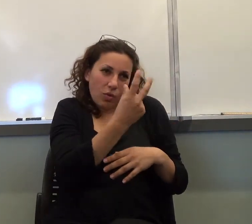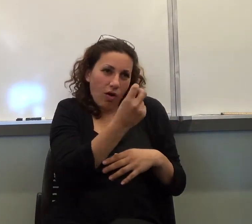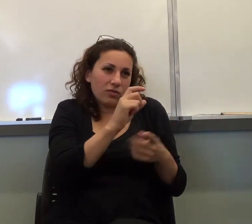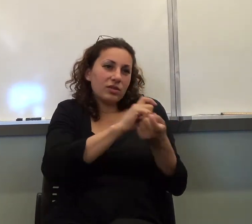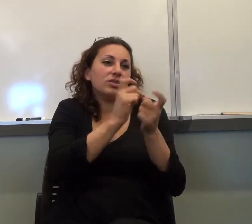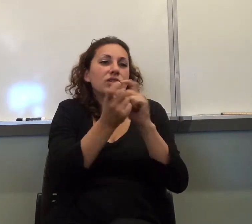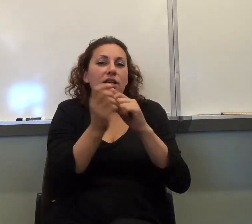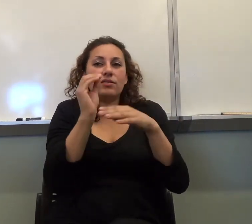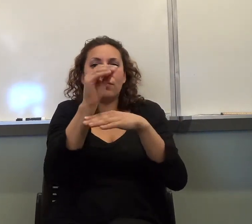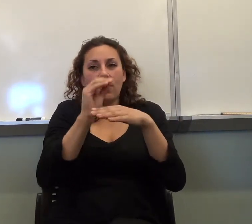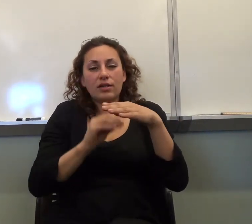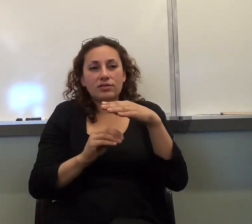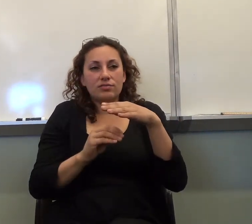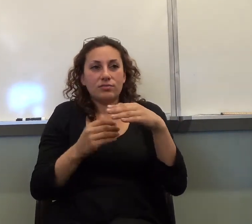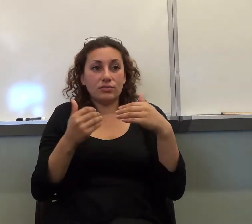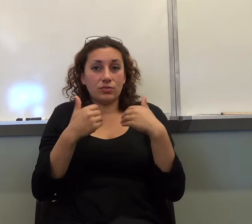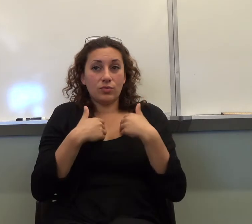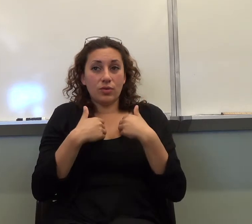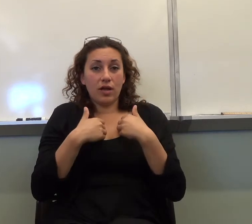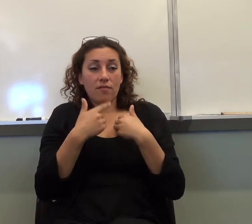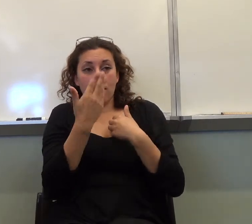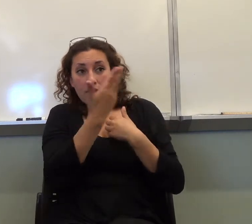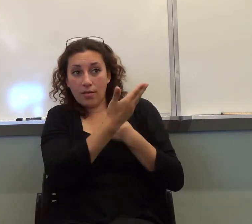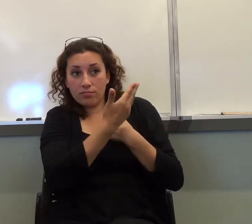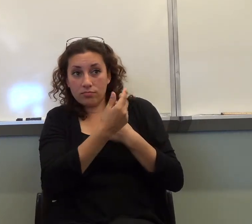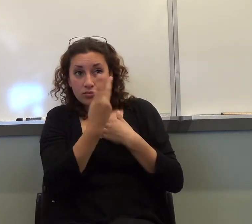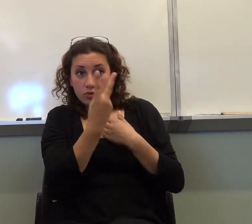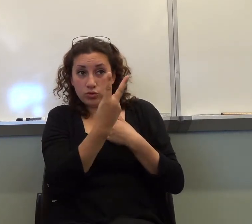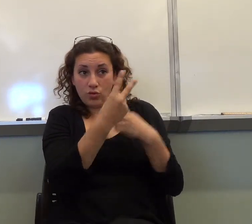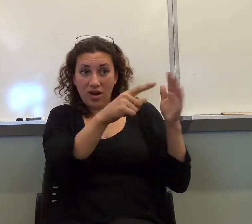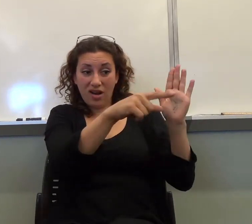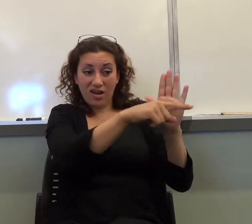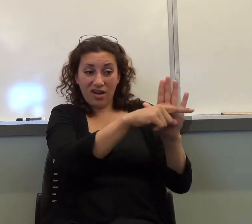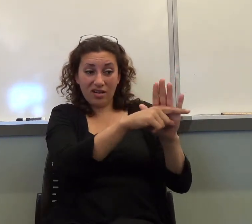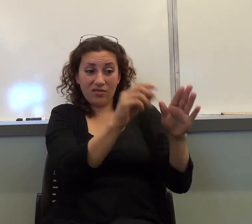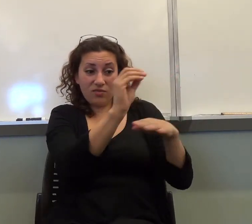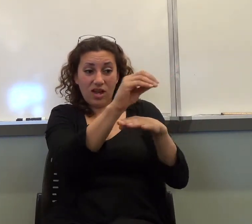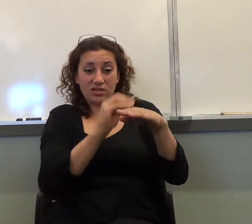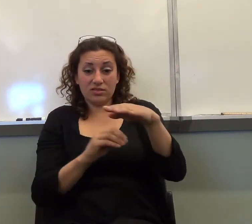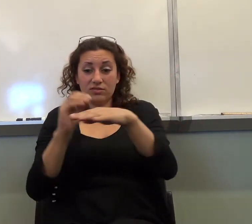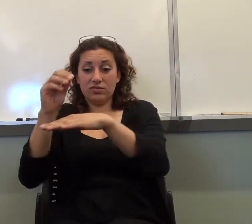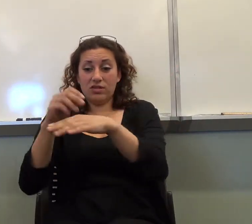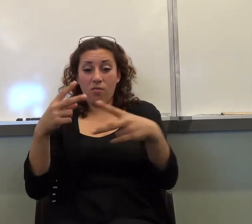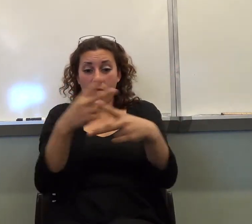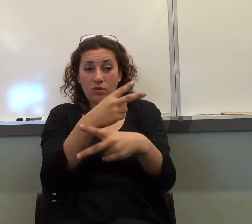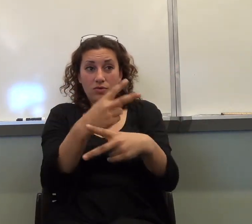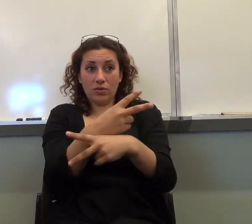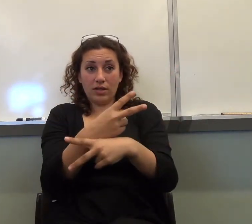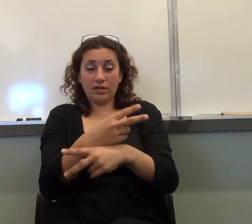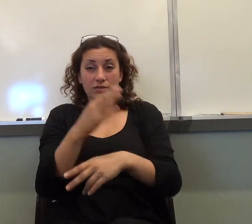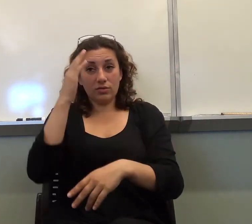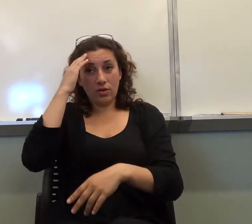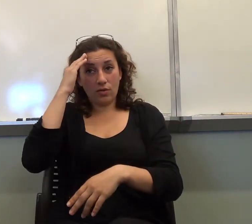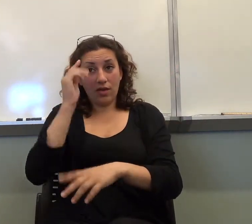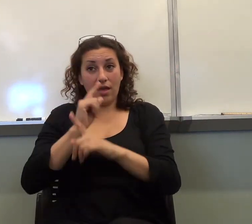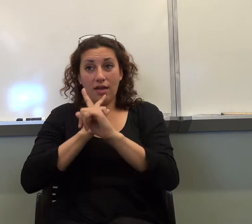we've got 2 negative fractions multiplied. We know that's got to be positive. We do get some